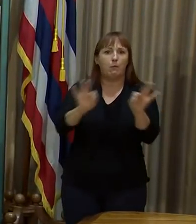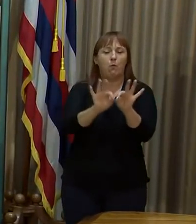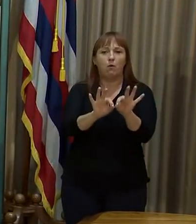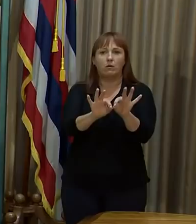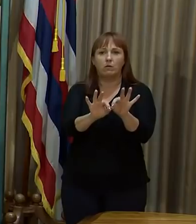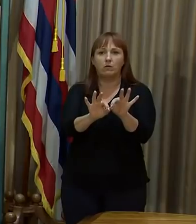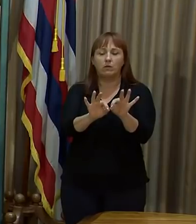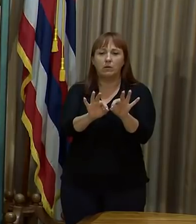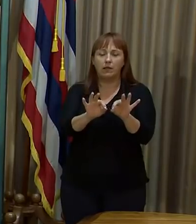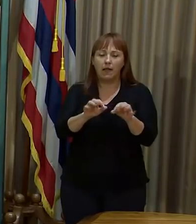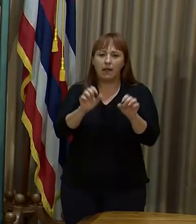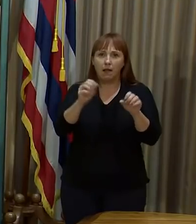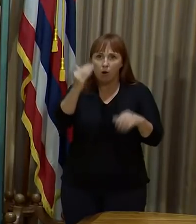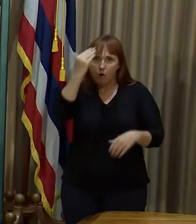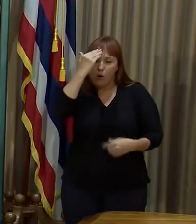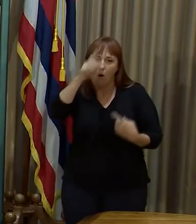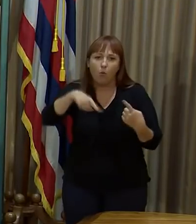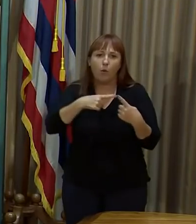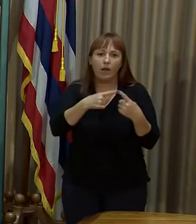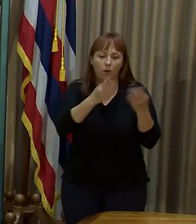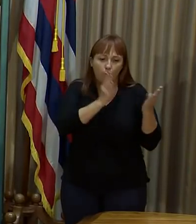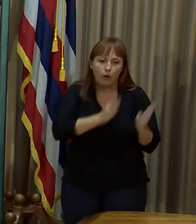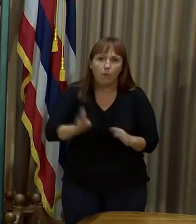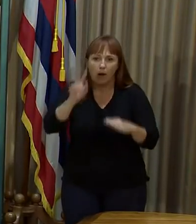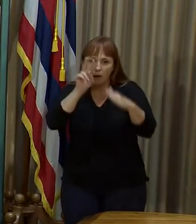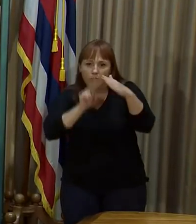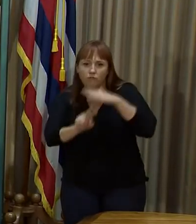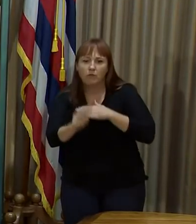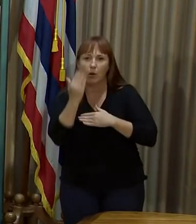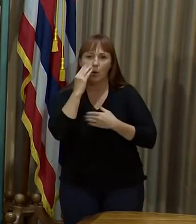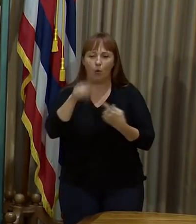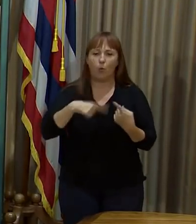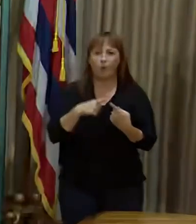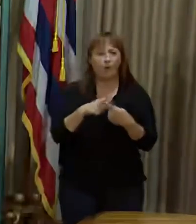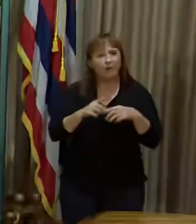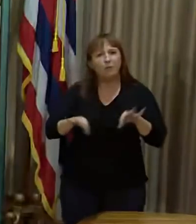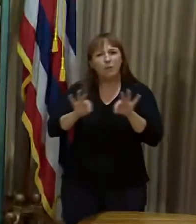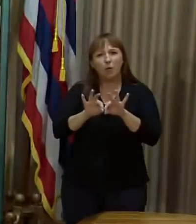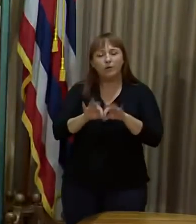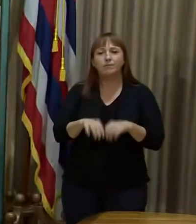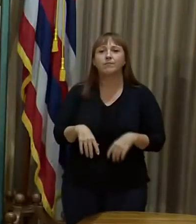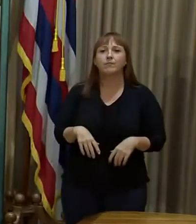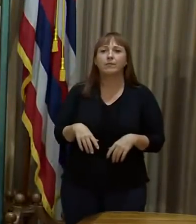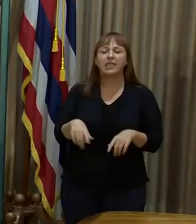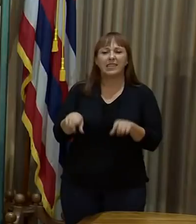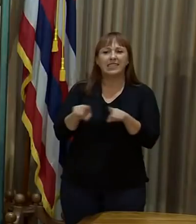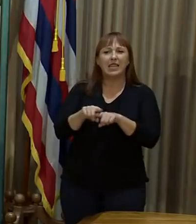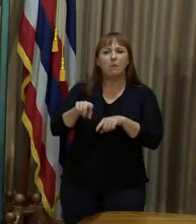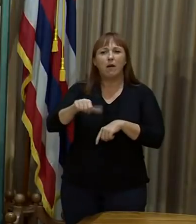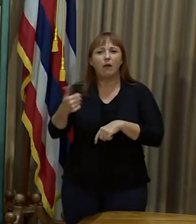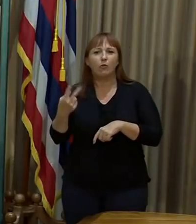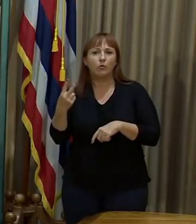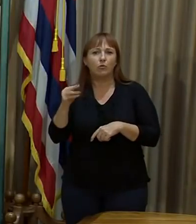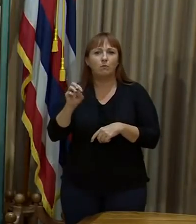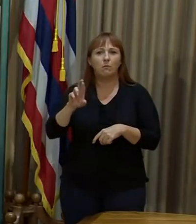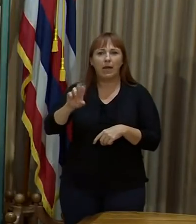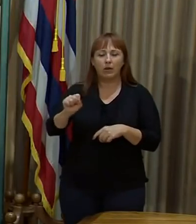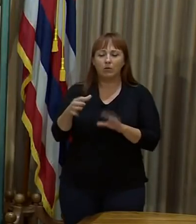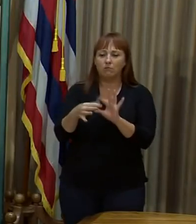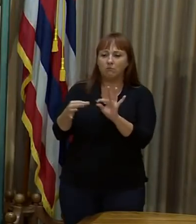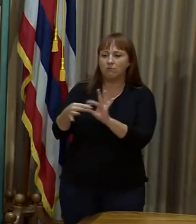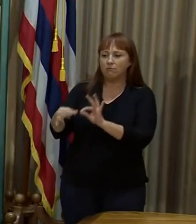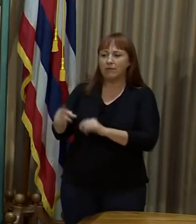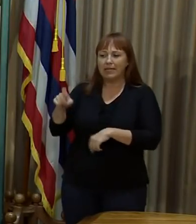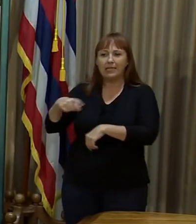be able to count on and plan. I think as Mayor Kawakami and Blangiardi had referenced, they do